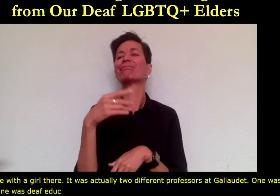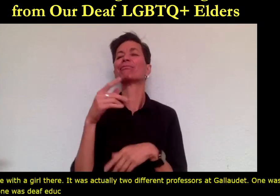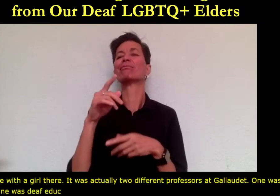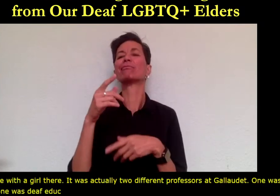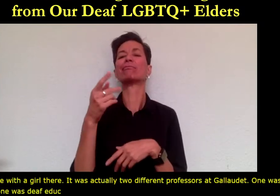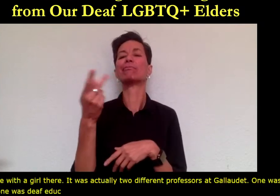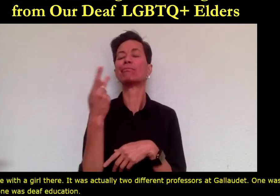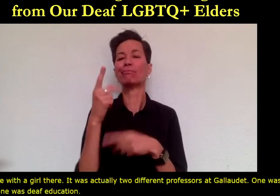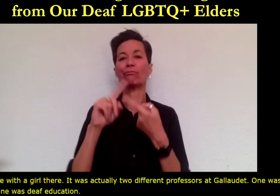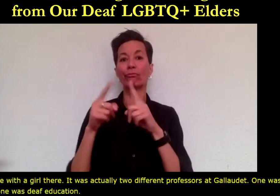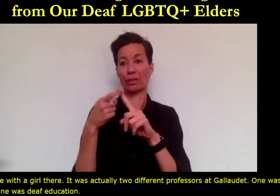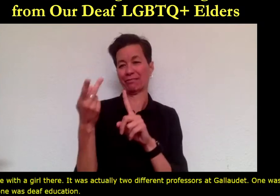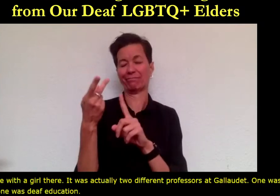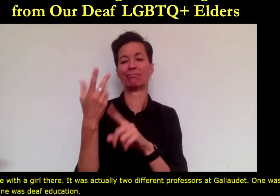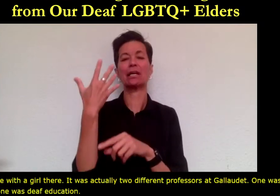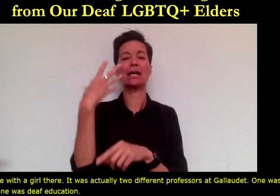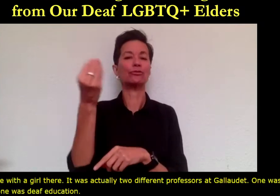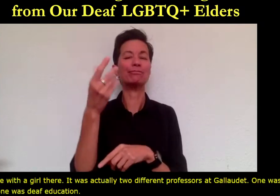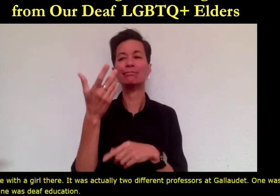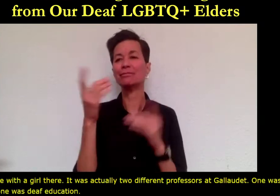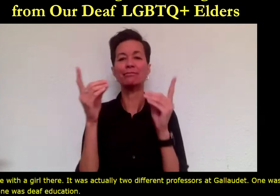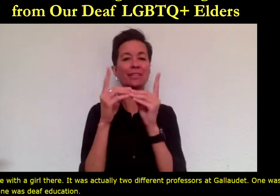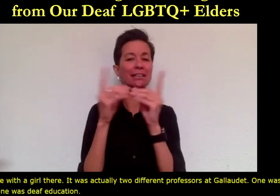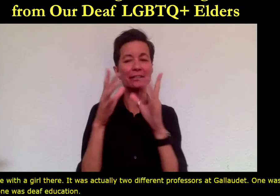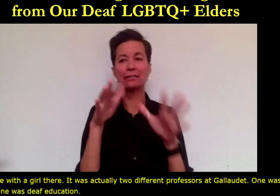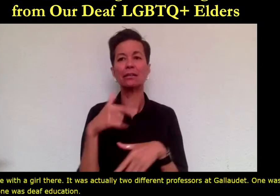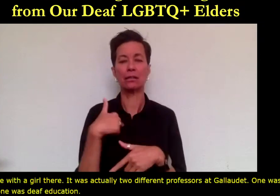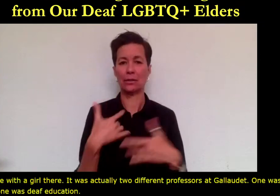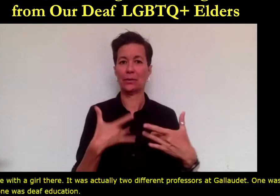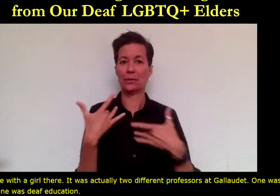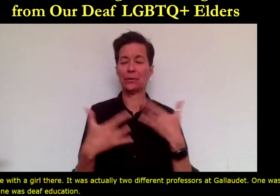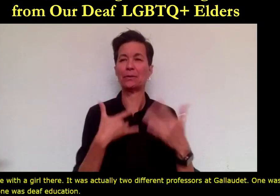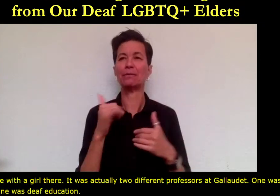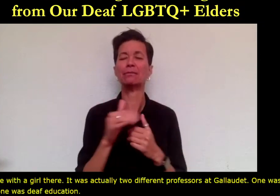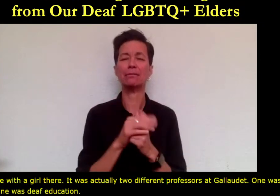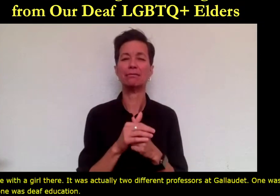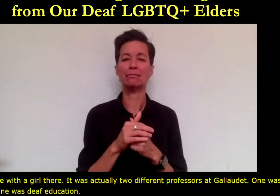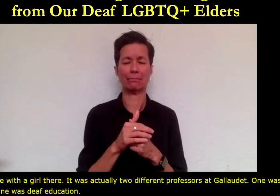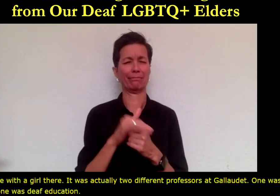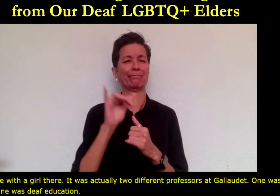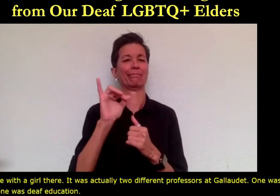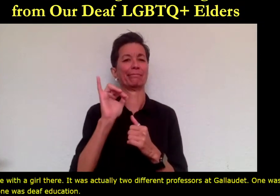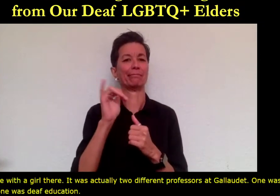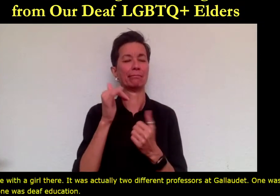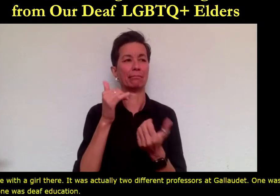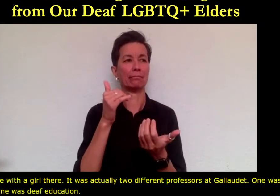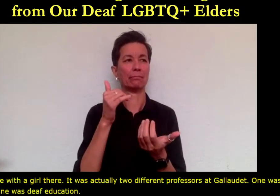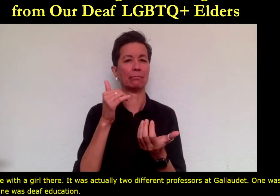i had a friend and we'd go out and we'd go on dates things like that and i got excited